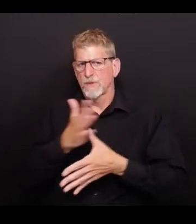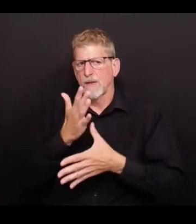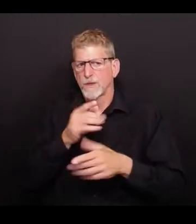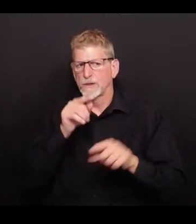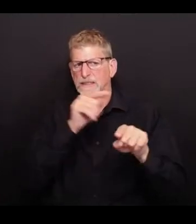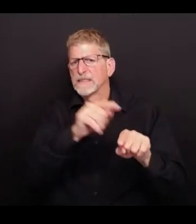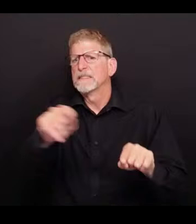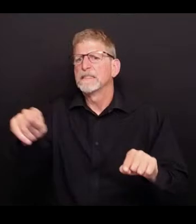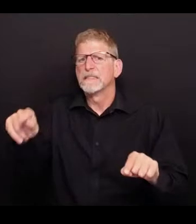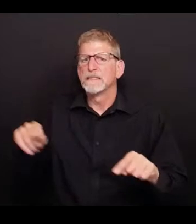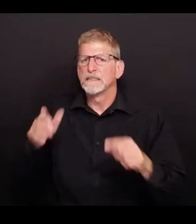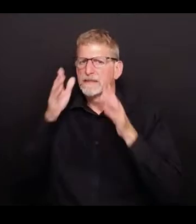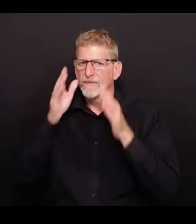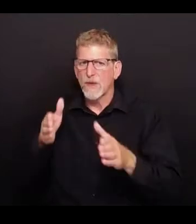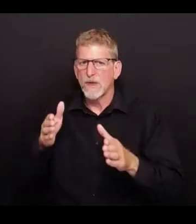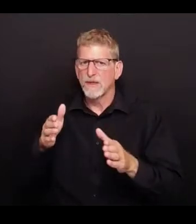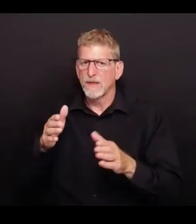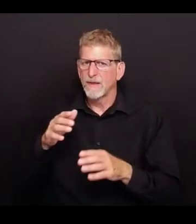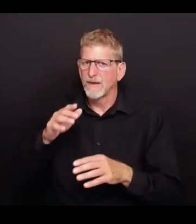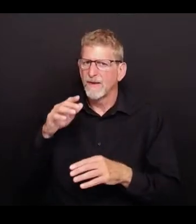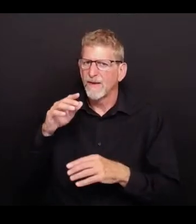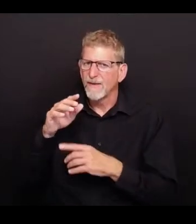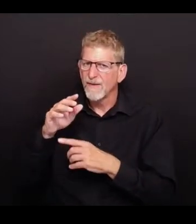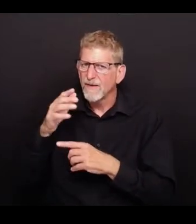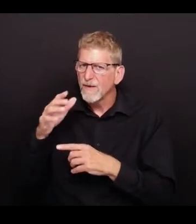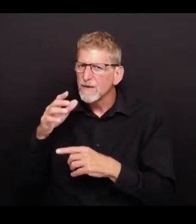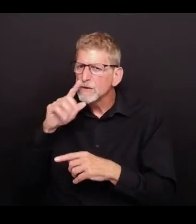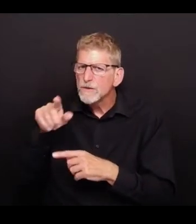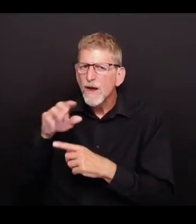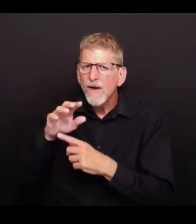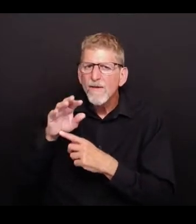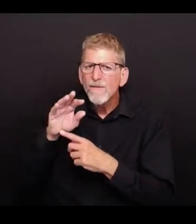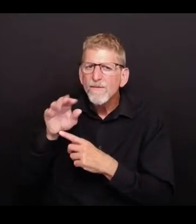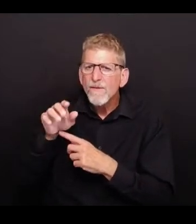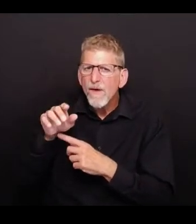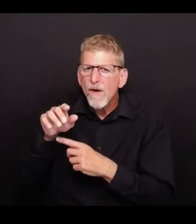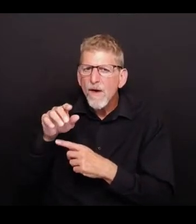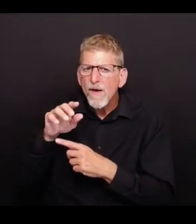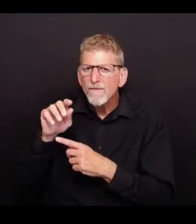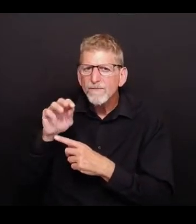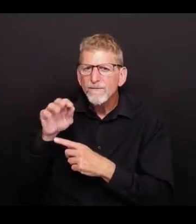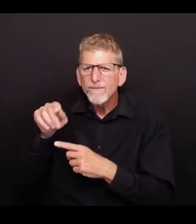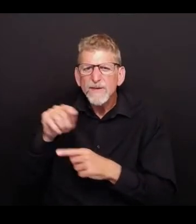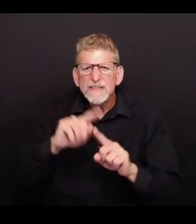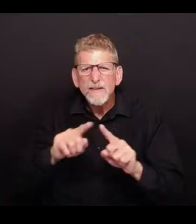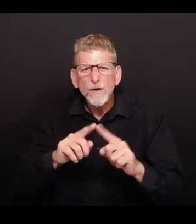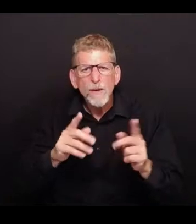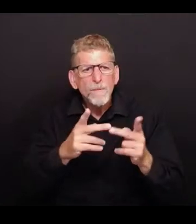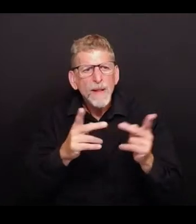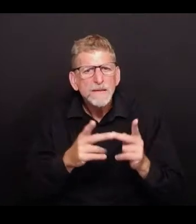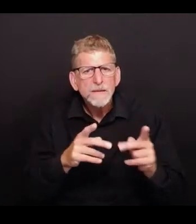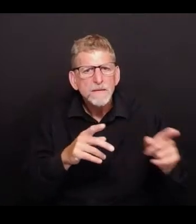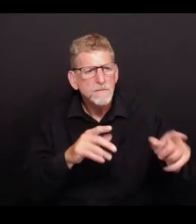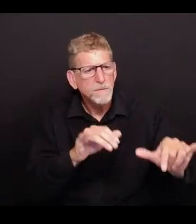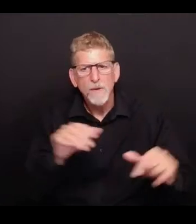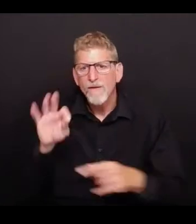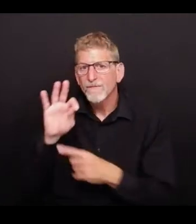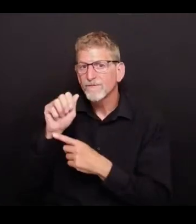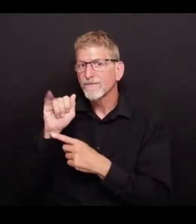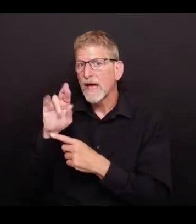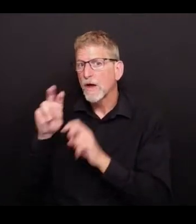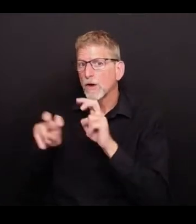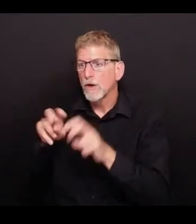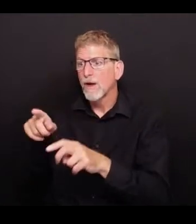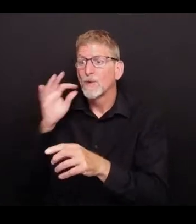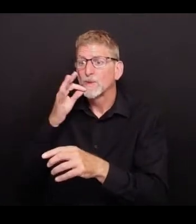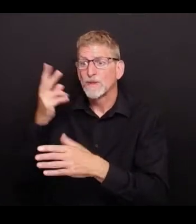the state fair site, but not as many ultra large sites, but smaller, more targeted vaccination. And so as a